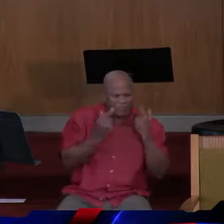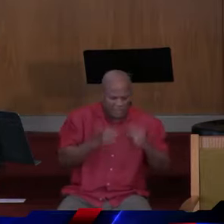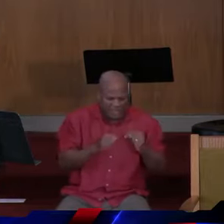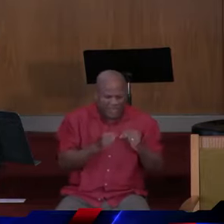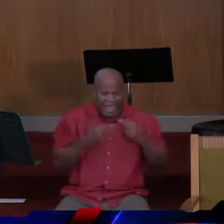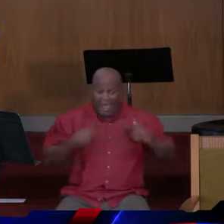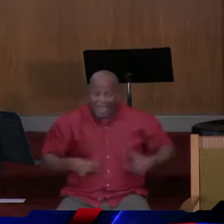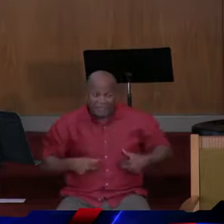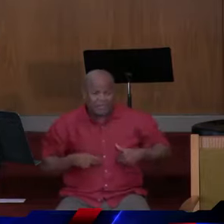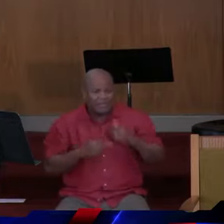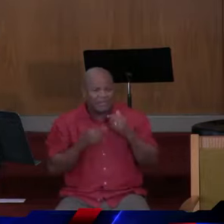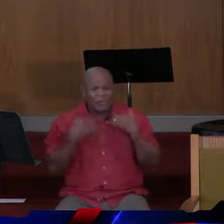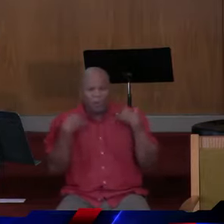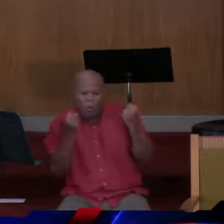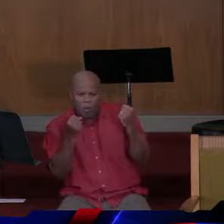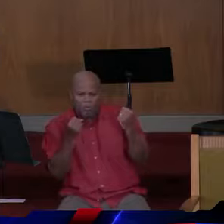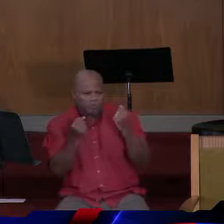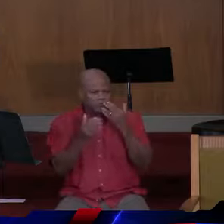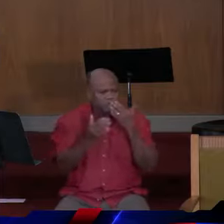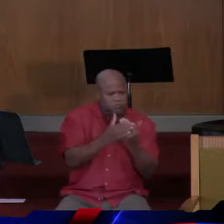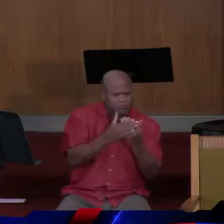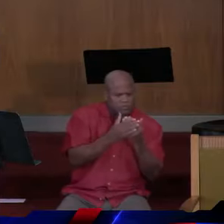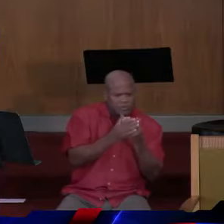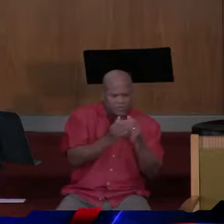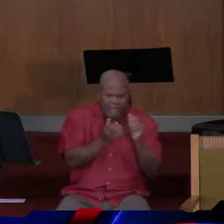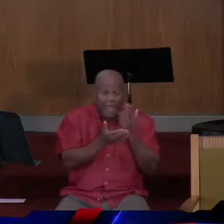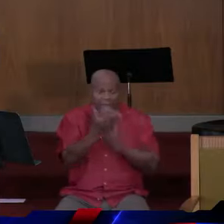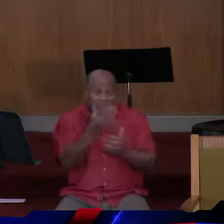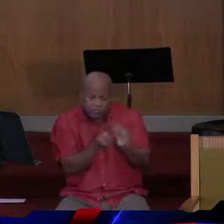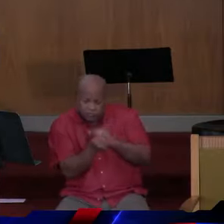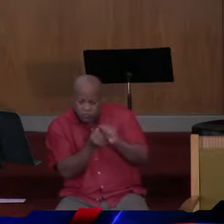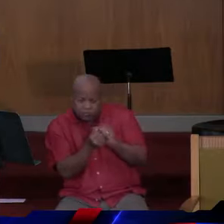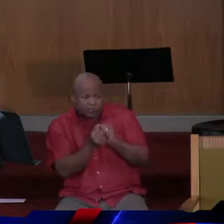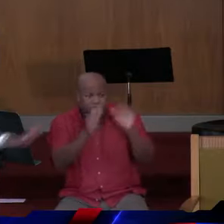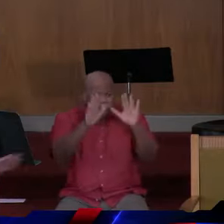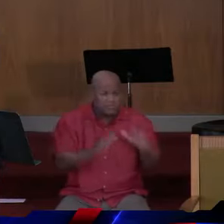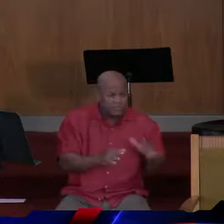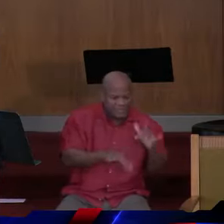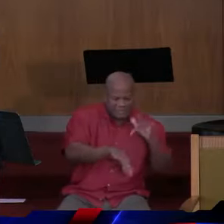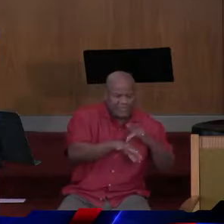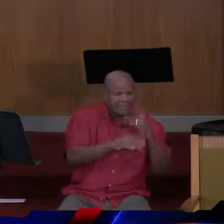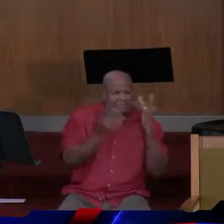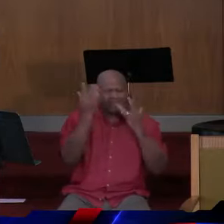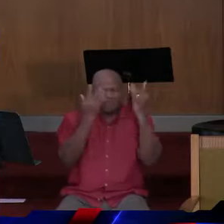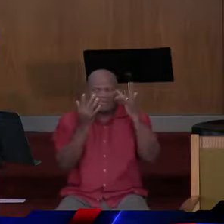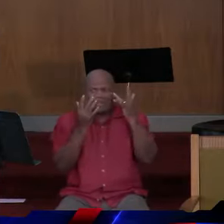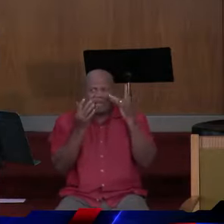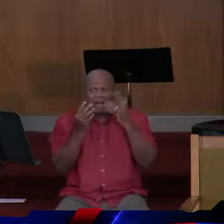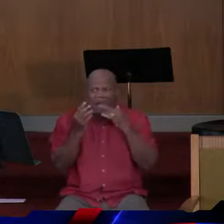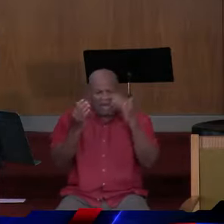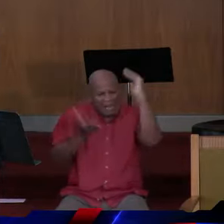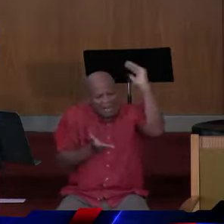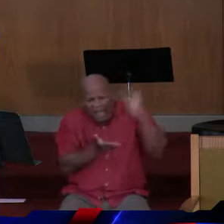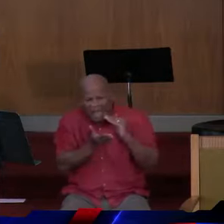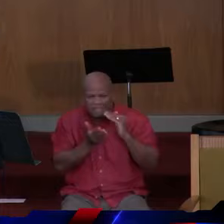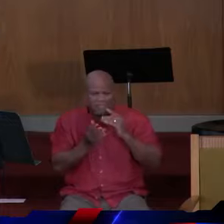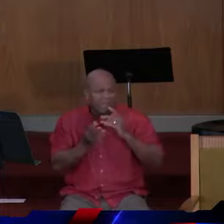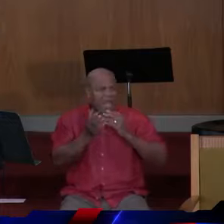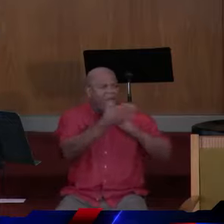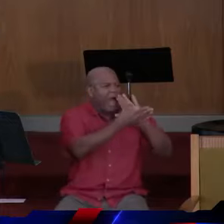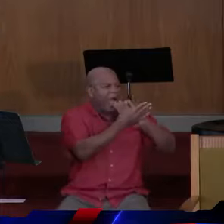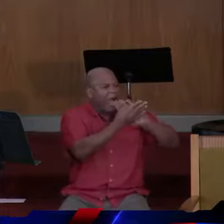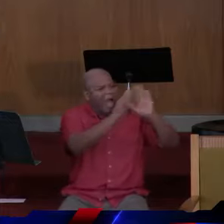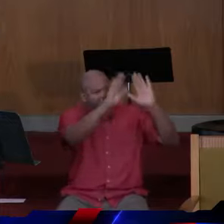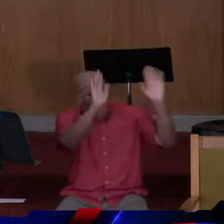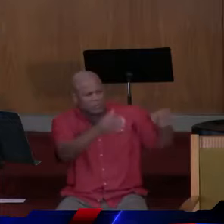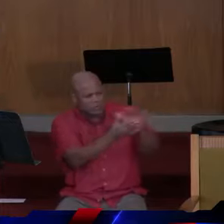to stay whole, to stay well, washing my hands. Each Sunday, I touch my face less. I keep my house clean.